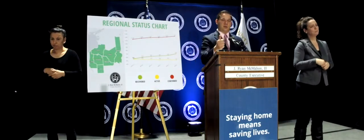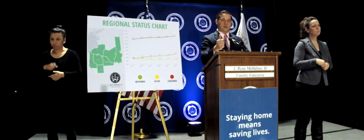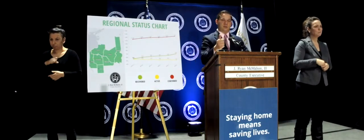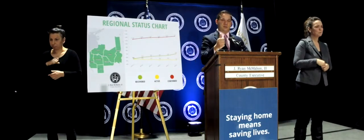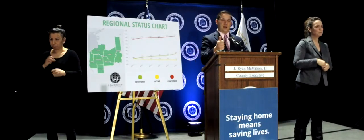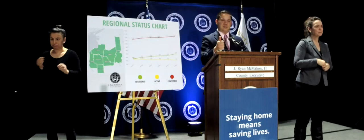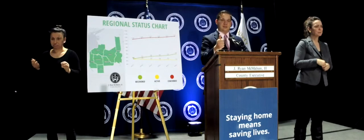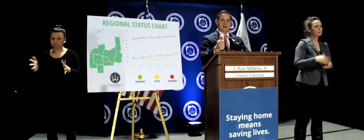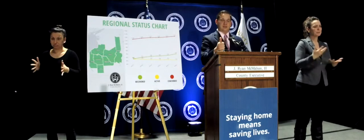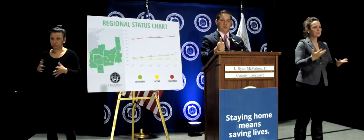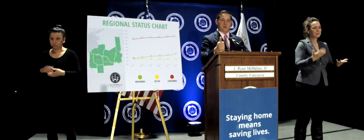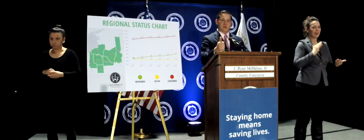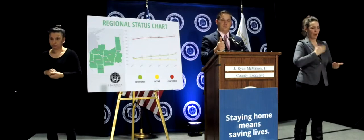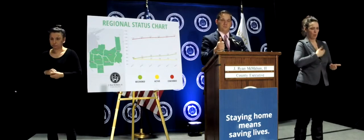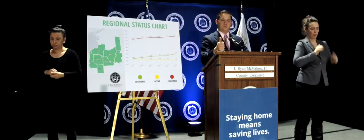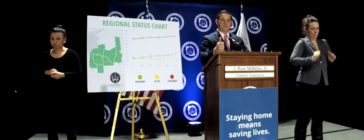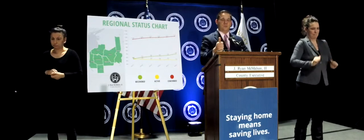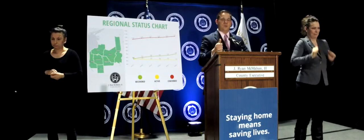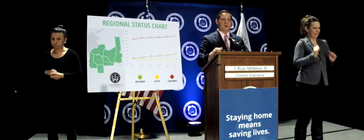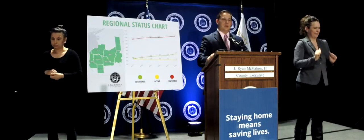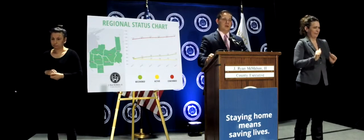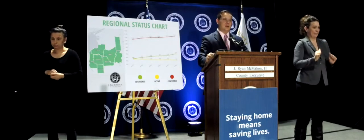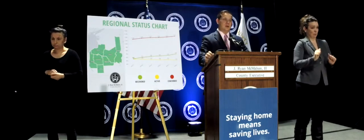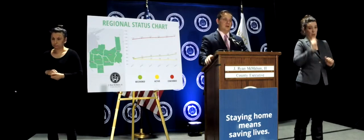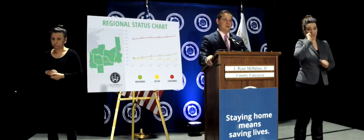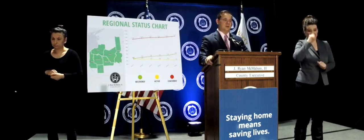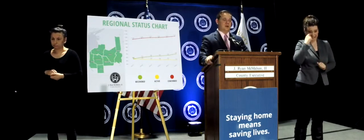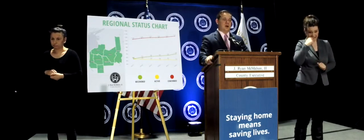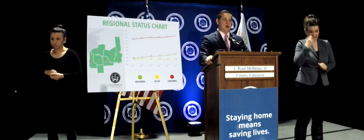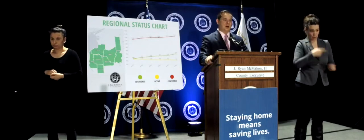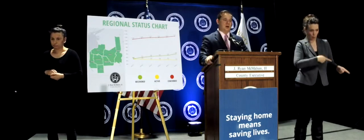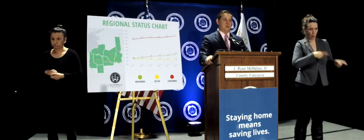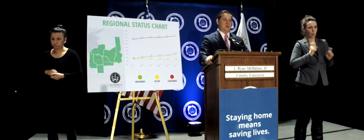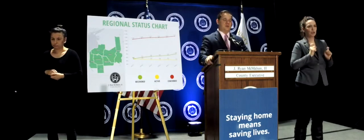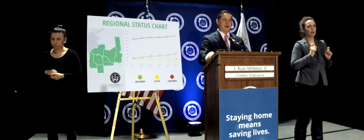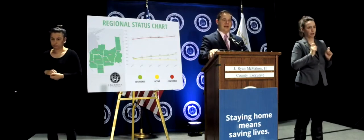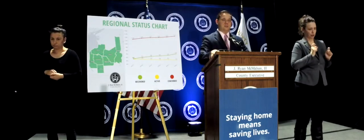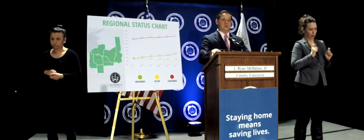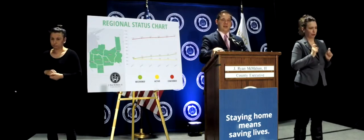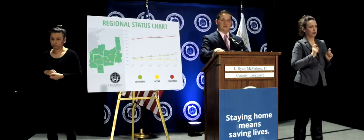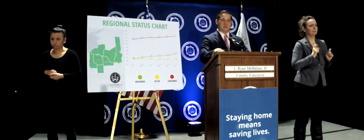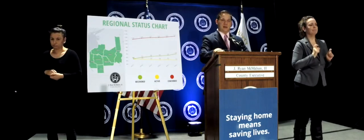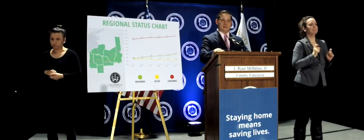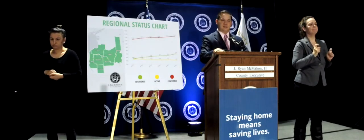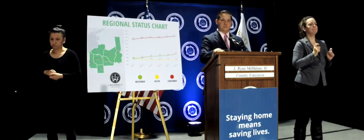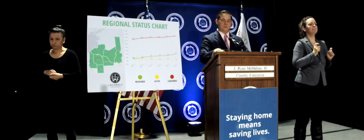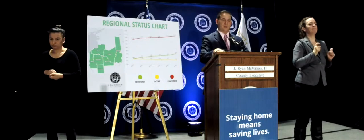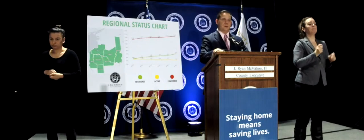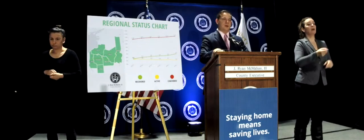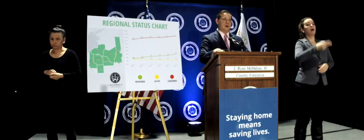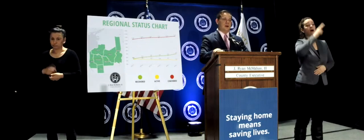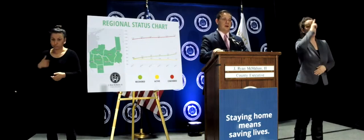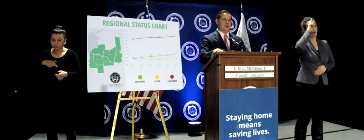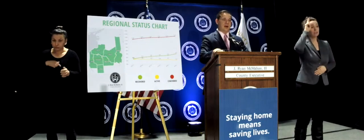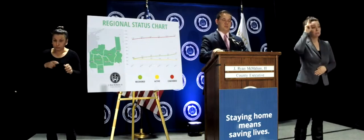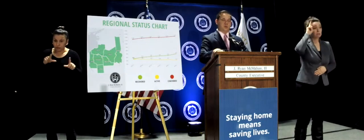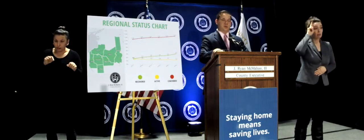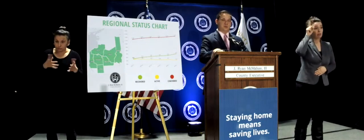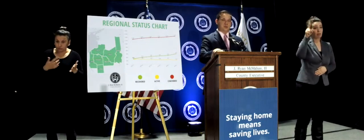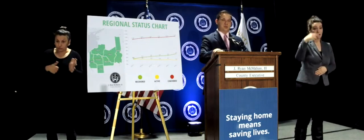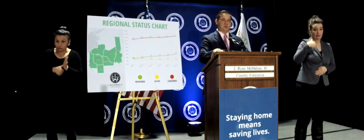it's our ability to test and test quickly. It is our ability for our hospitals to have capacity